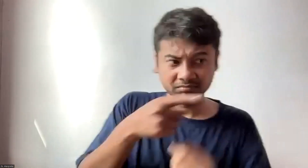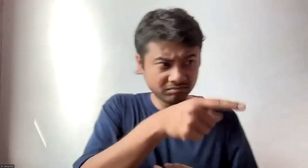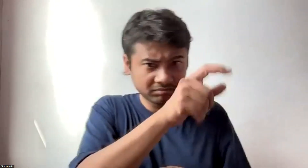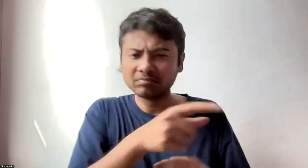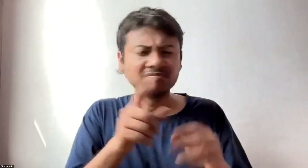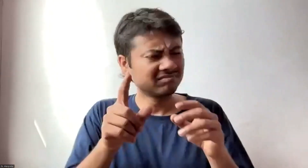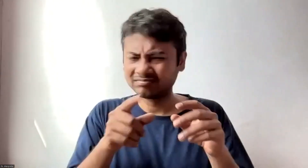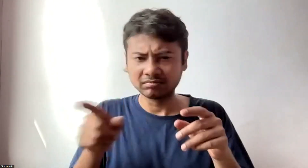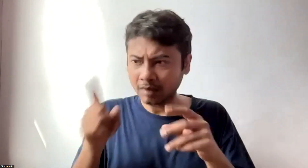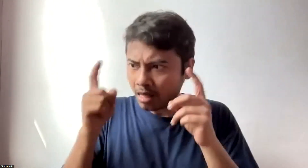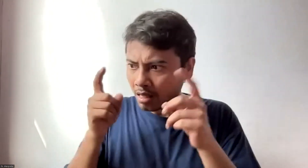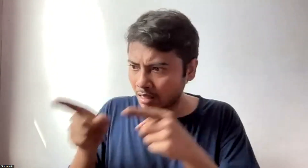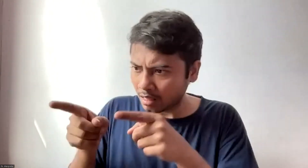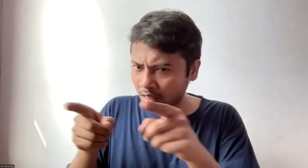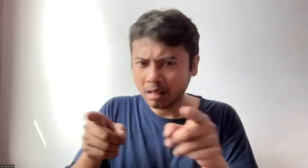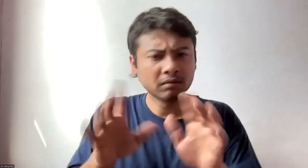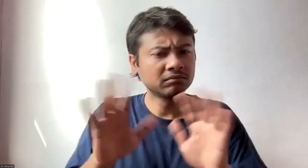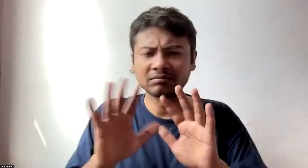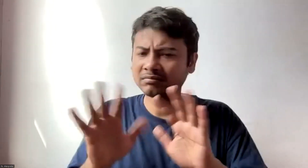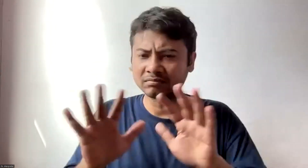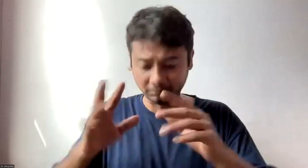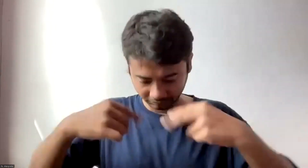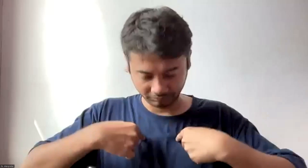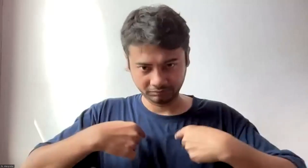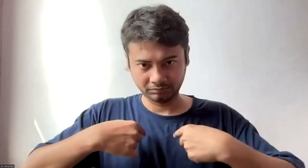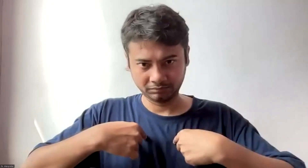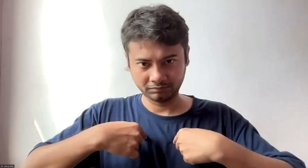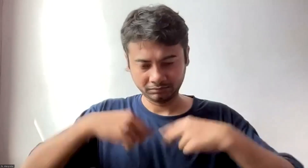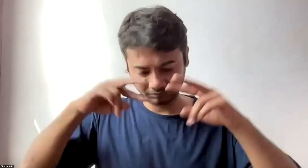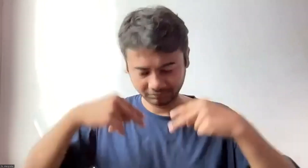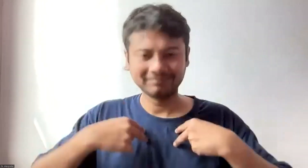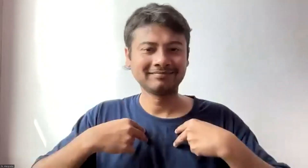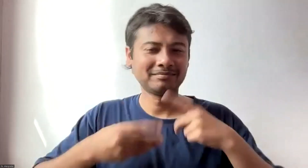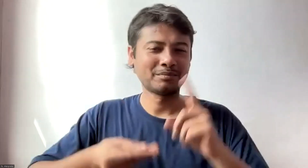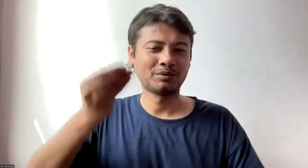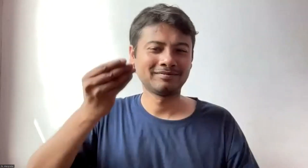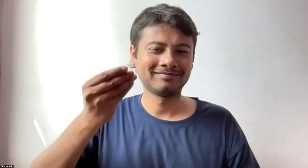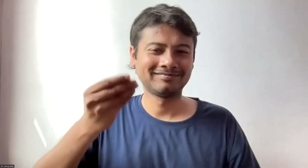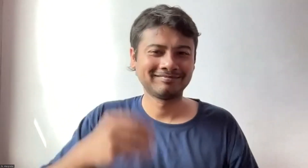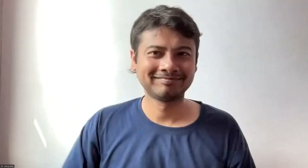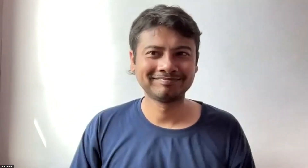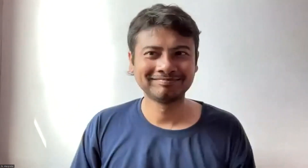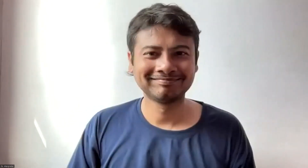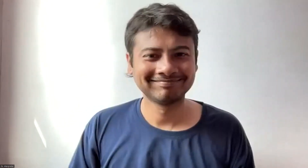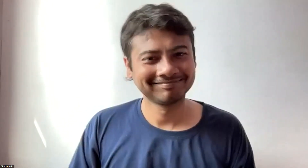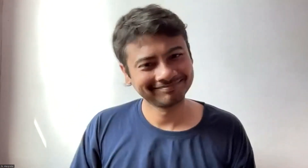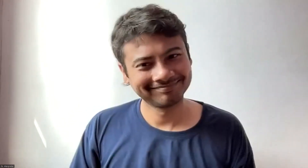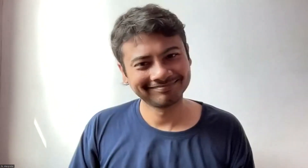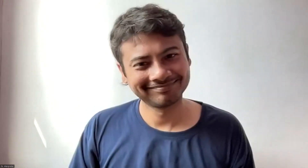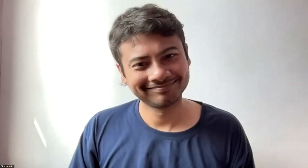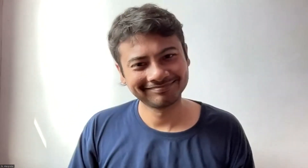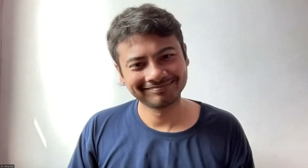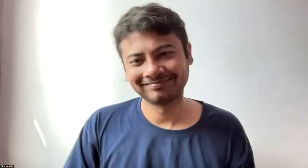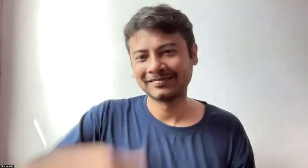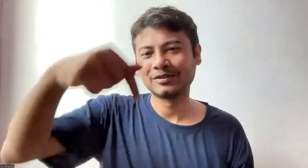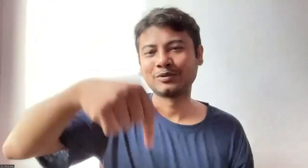our thoughts. So that brings us to the end of our class, and 5 minutes break for Saurav, and then we'll be